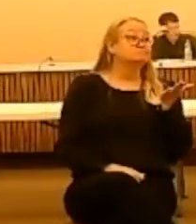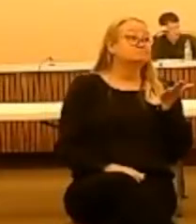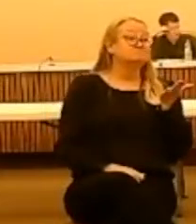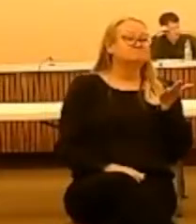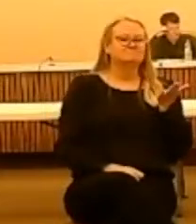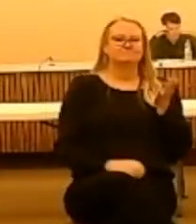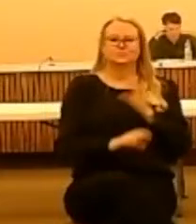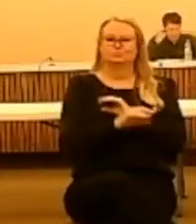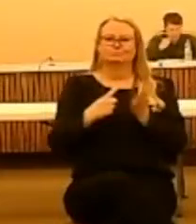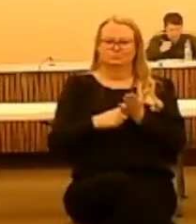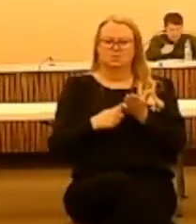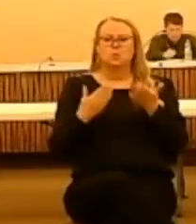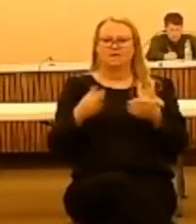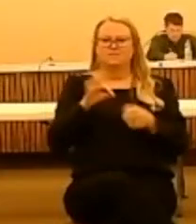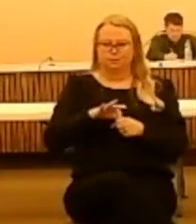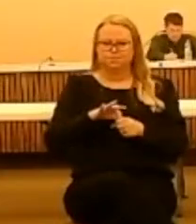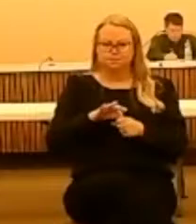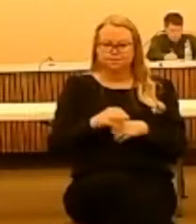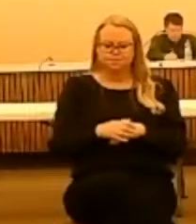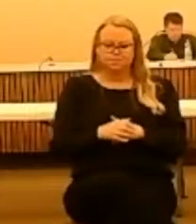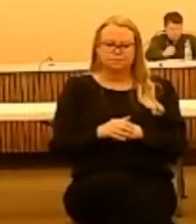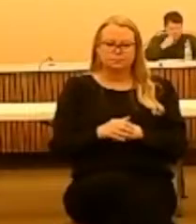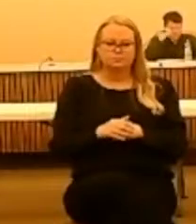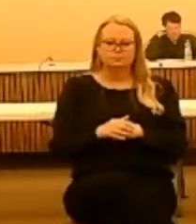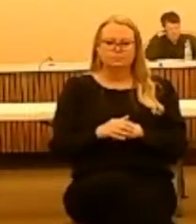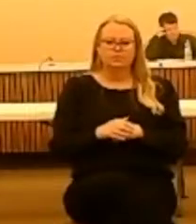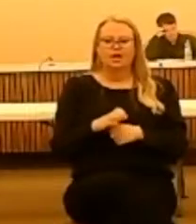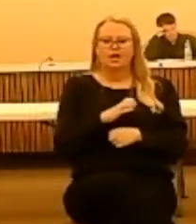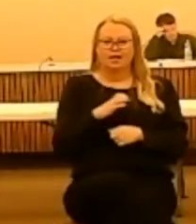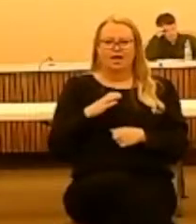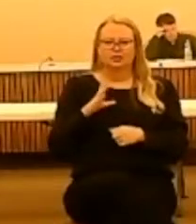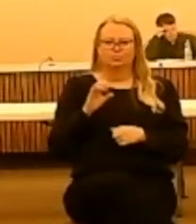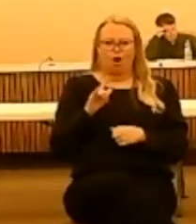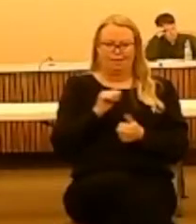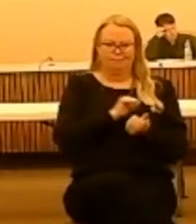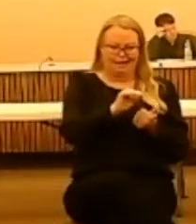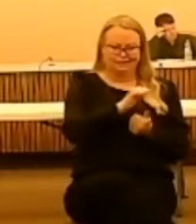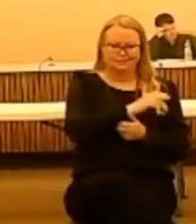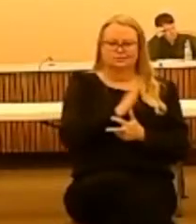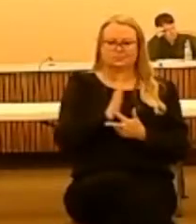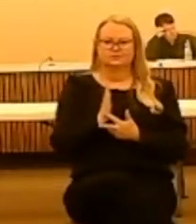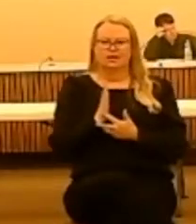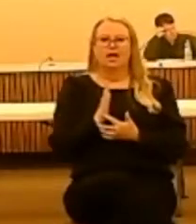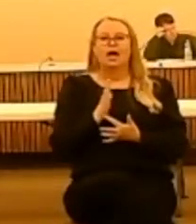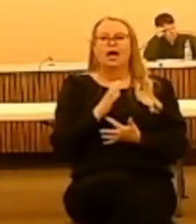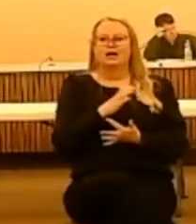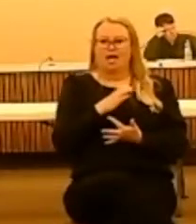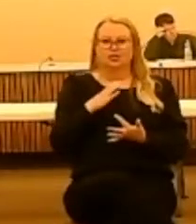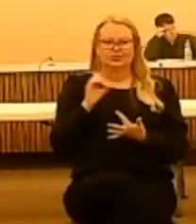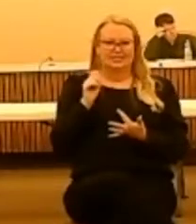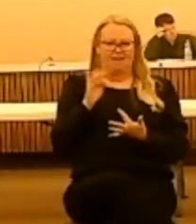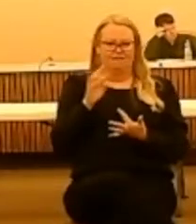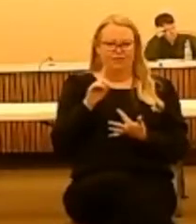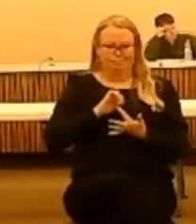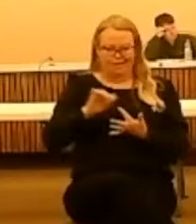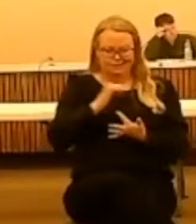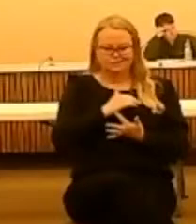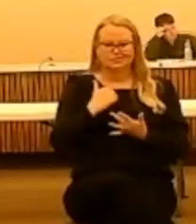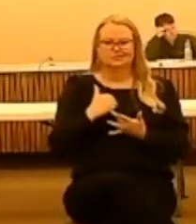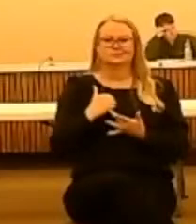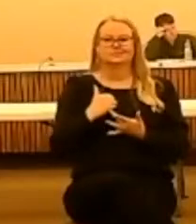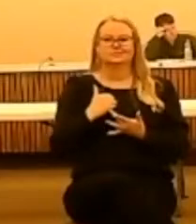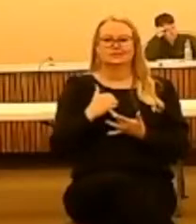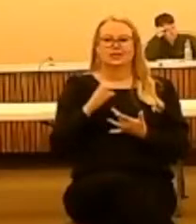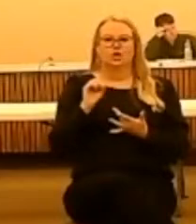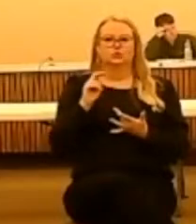Hearing none, please call the roll. Councilmember Barley? Aye. Councilmember Stafford? Aye.